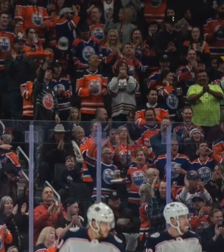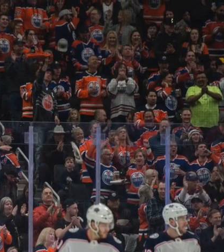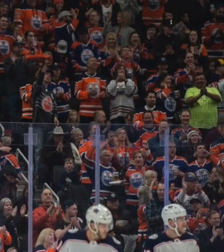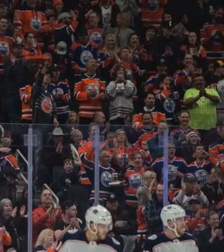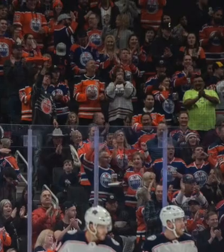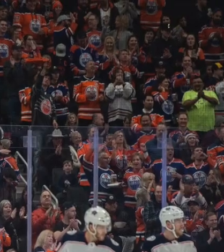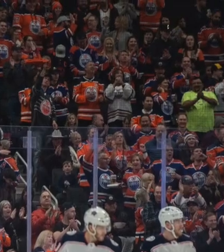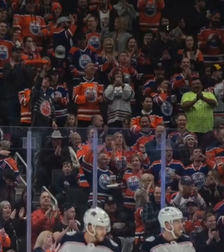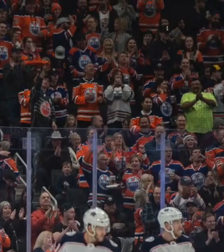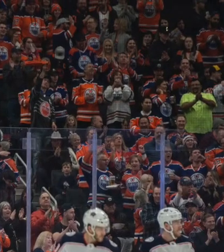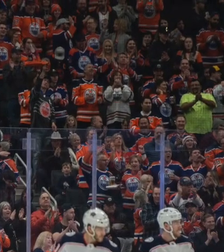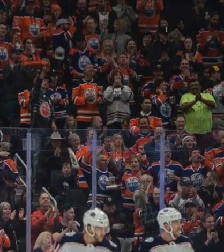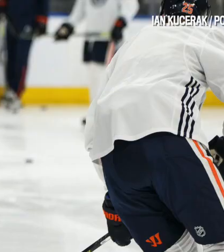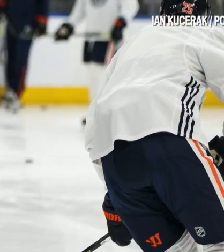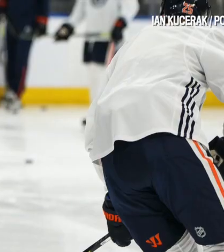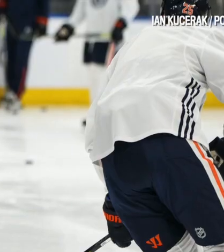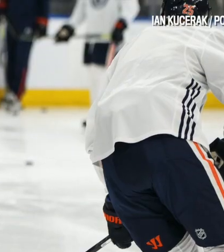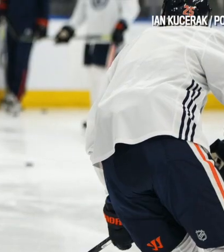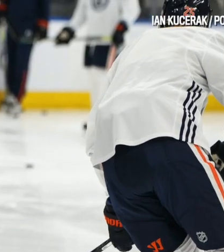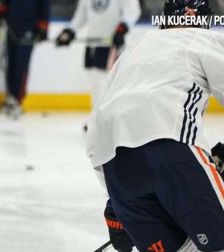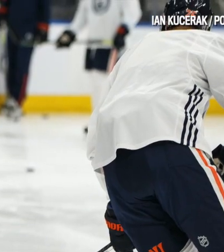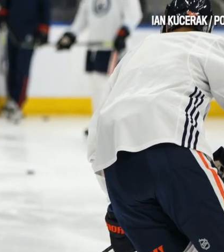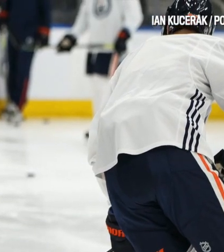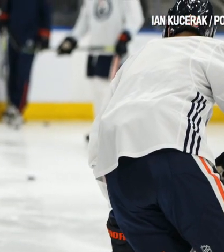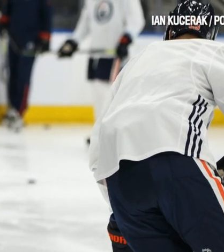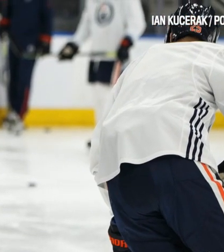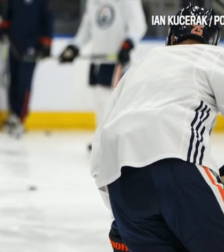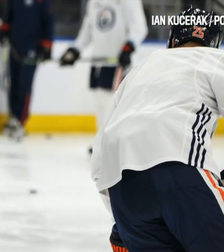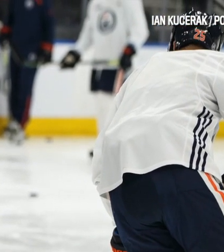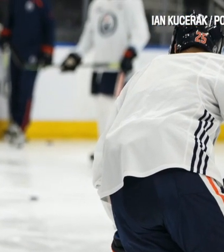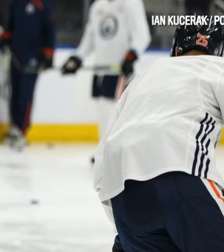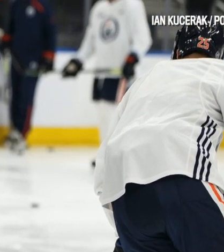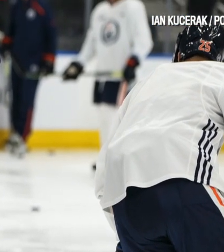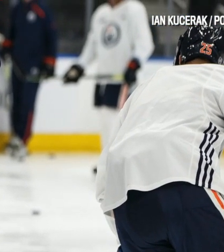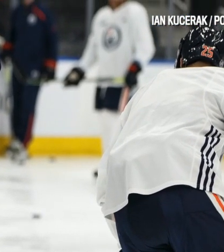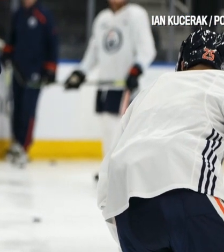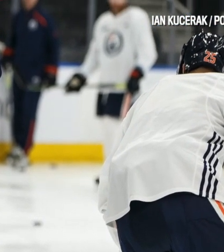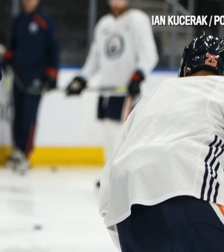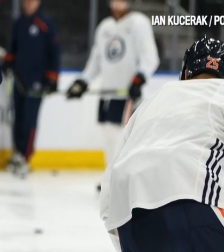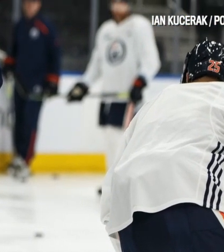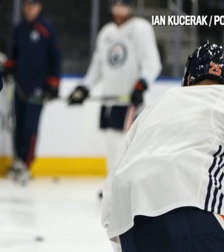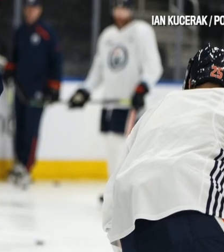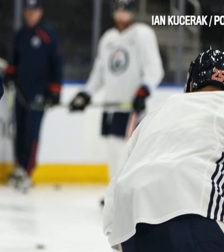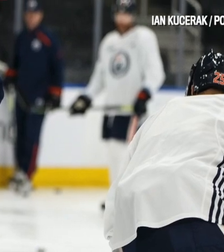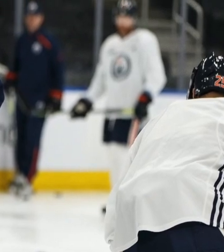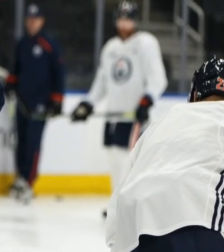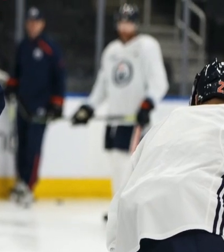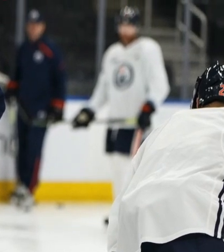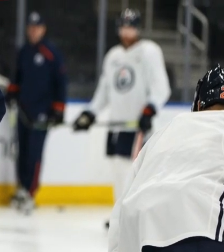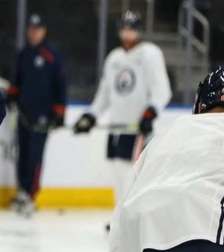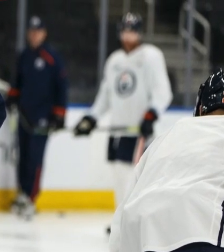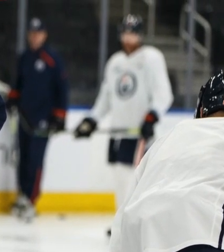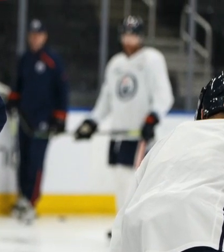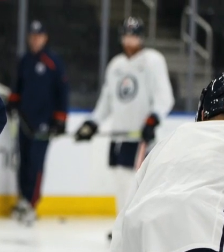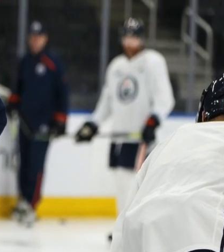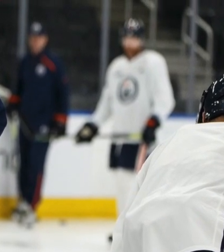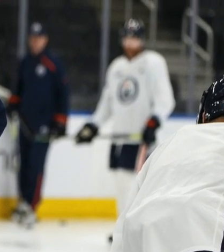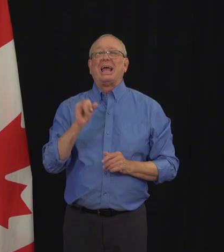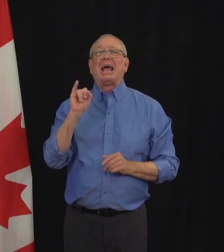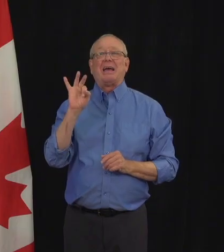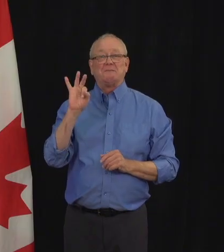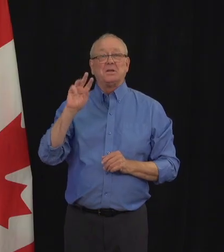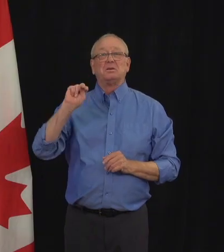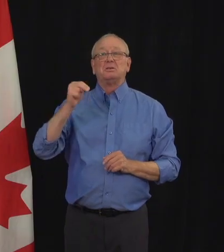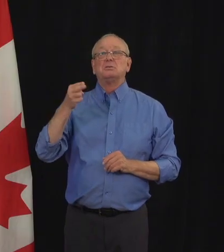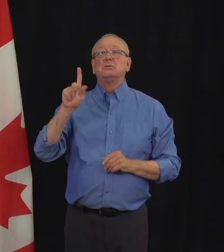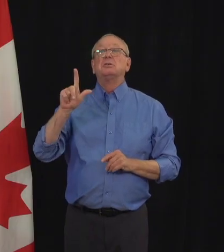is identified. If Edmonton is chosen for the NHL's event, health officials will work with all applicable partners